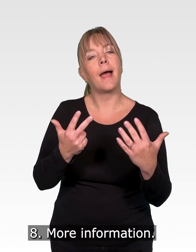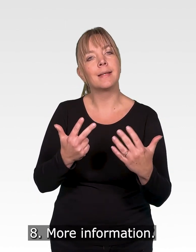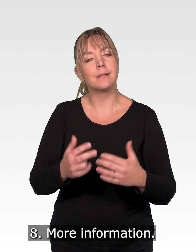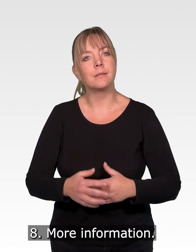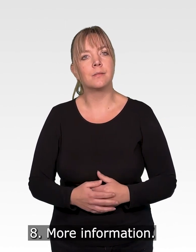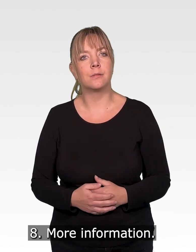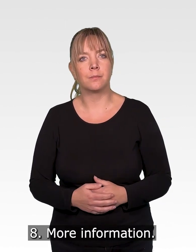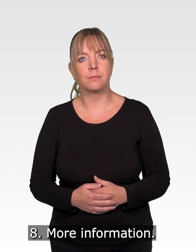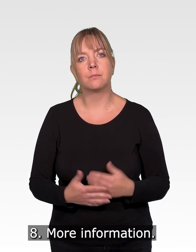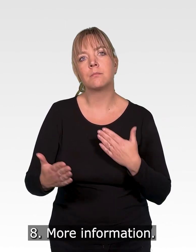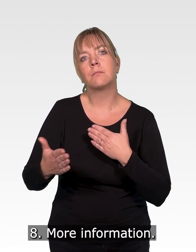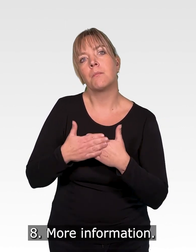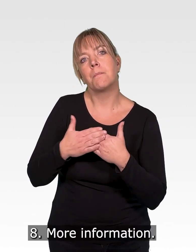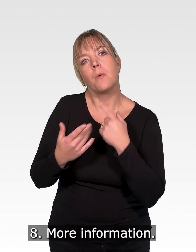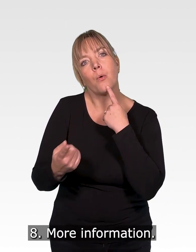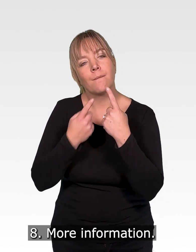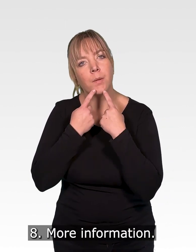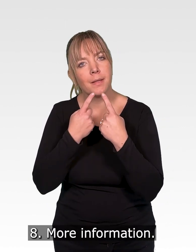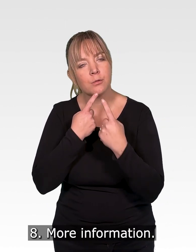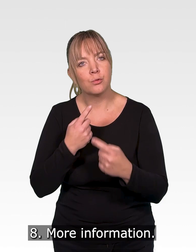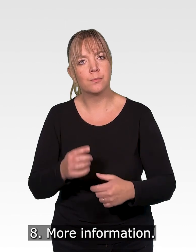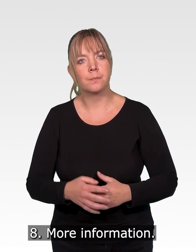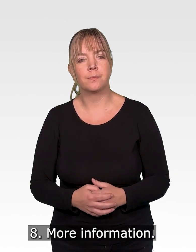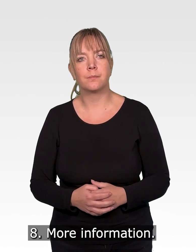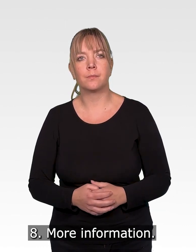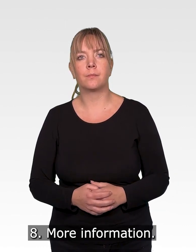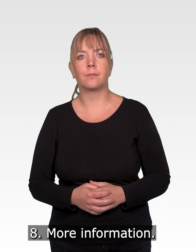8. More information.